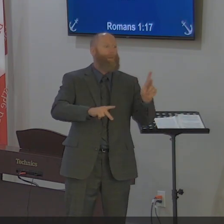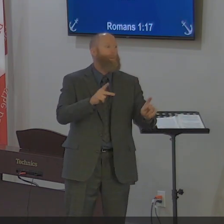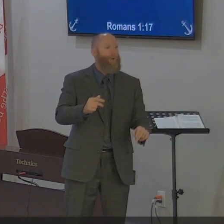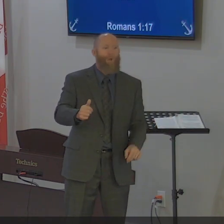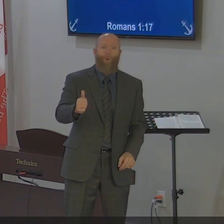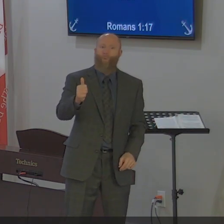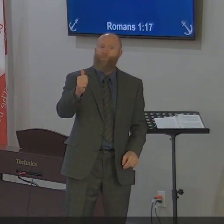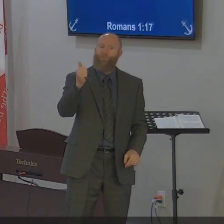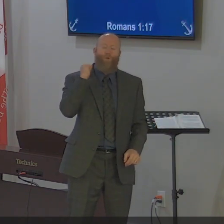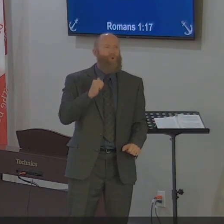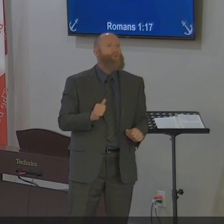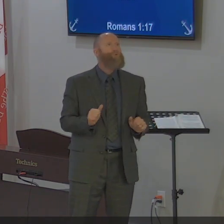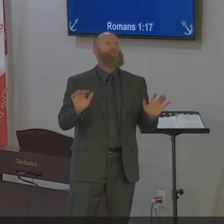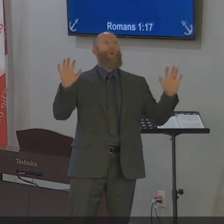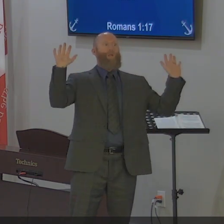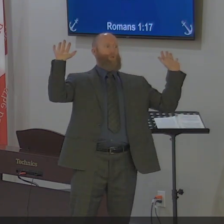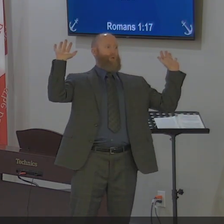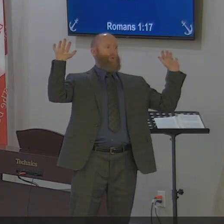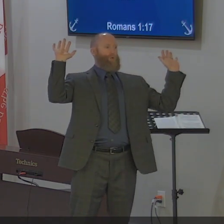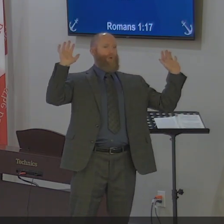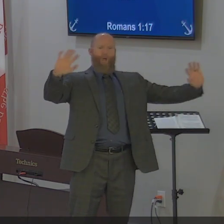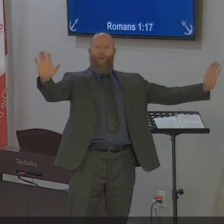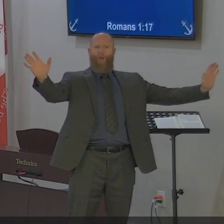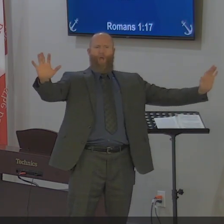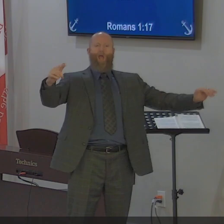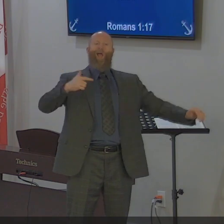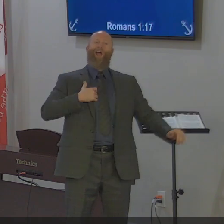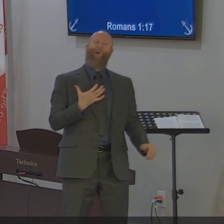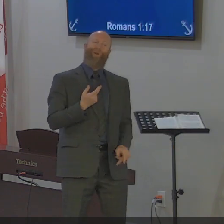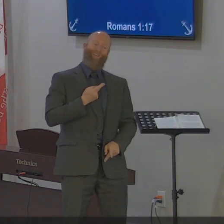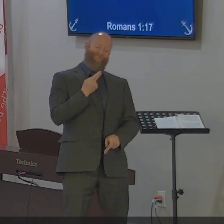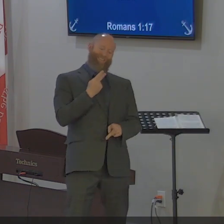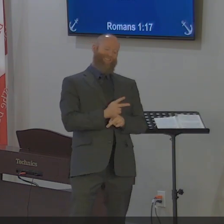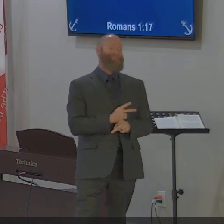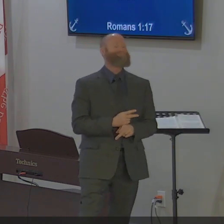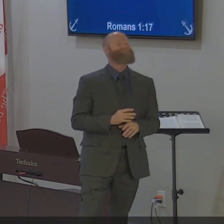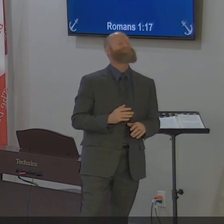I think one of the reasons is because we don't want to sacrifice our comforts for God.